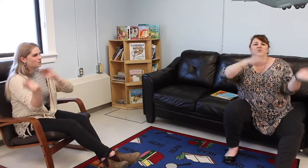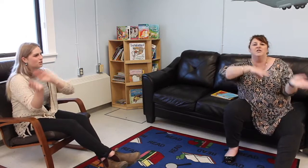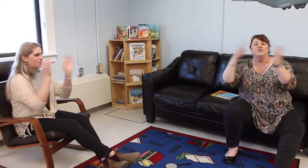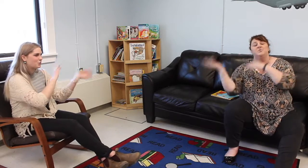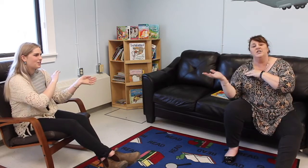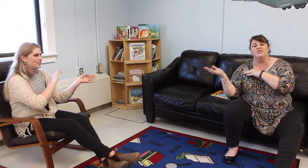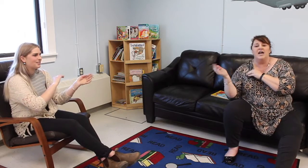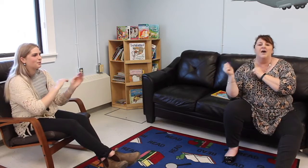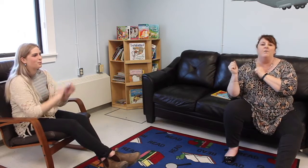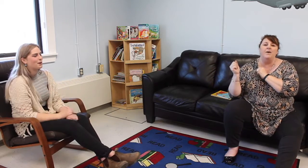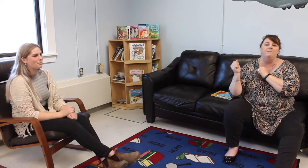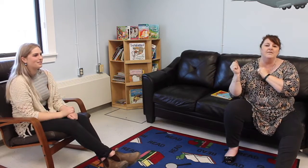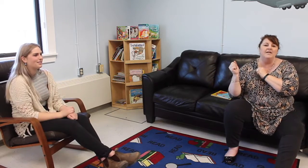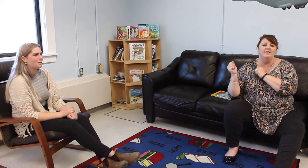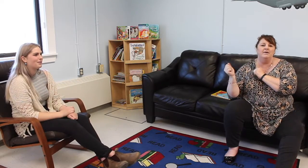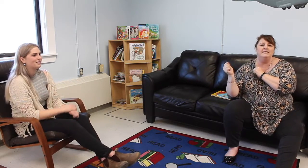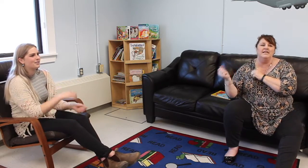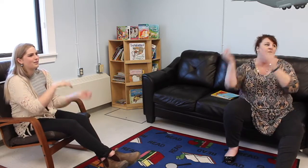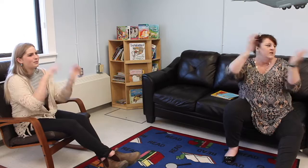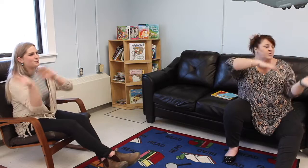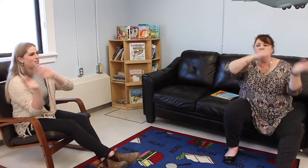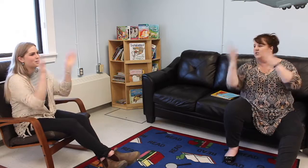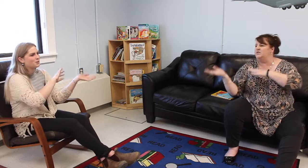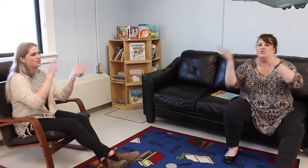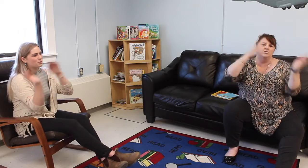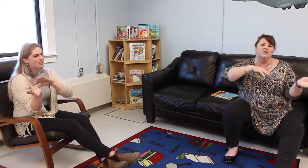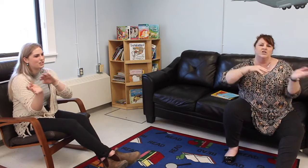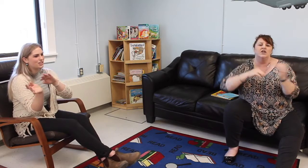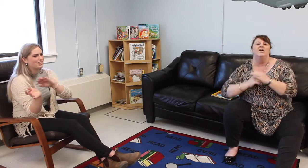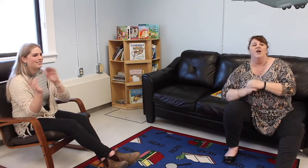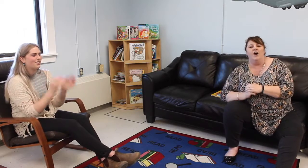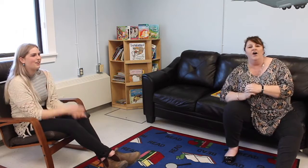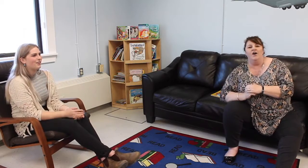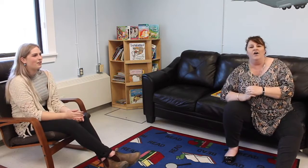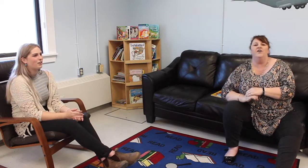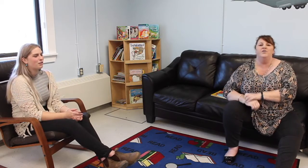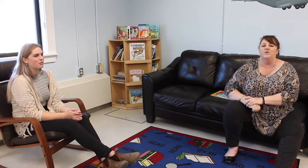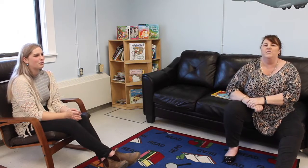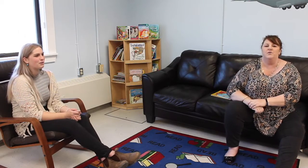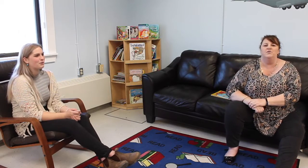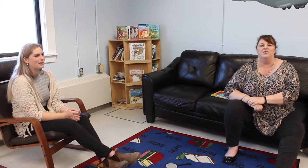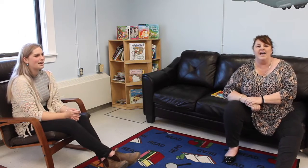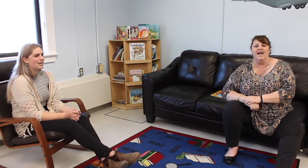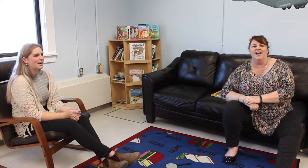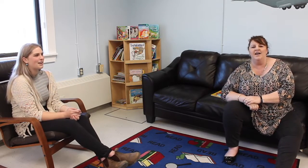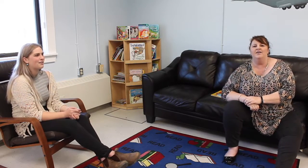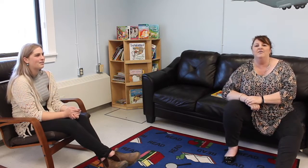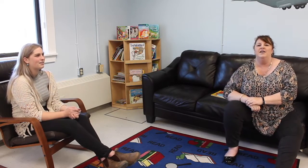swish, swish. The wipers on the bus, they go swish, swish, swish, all through the town.